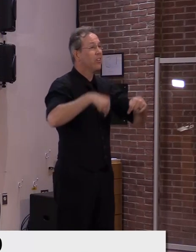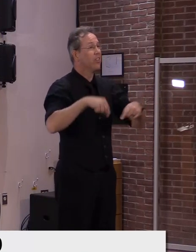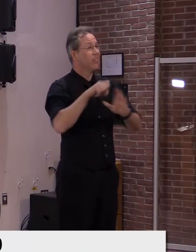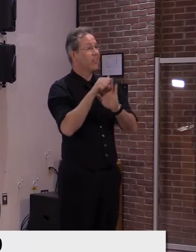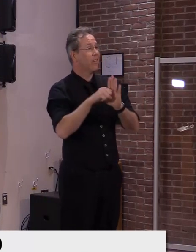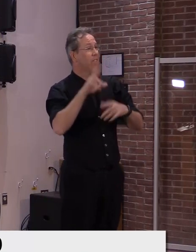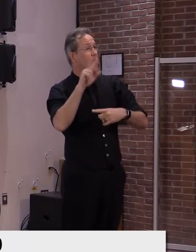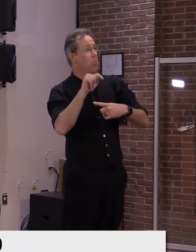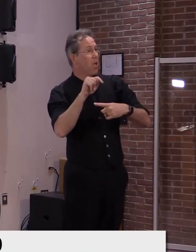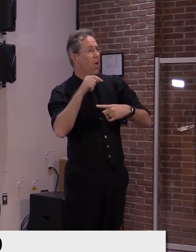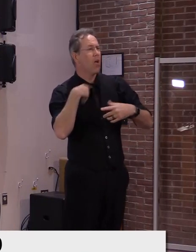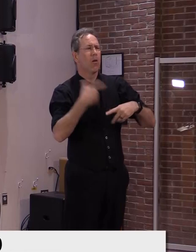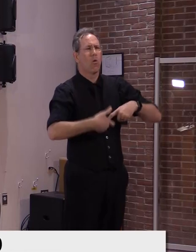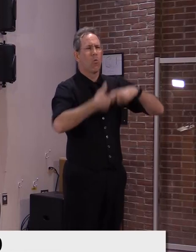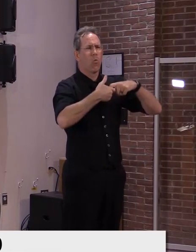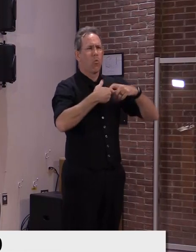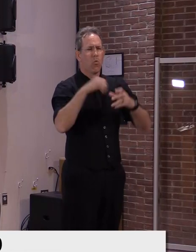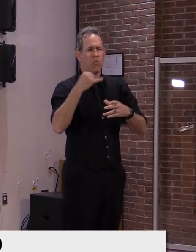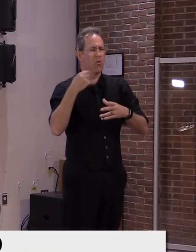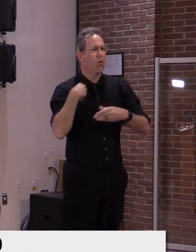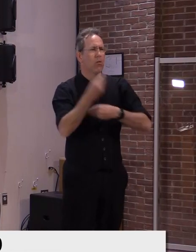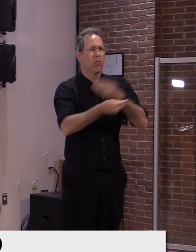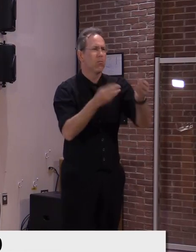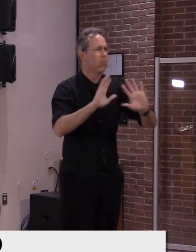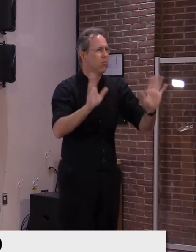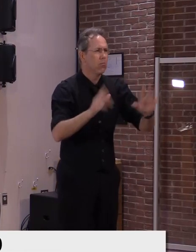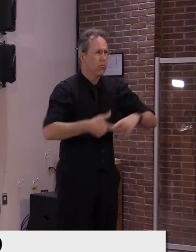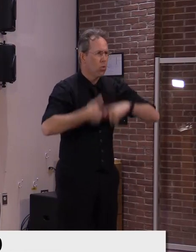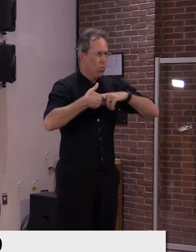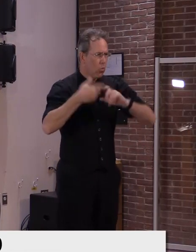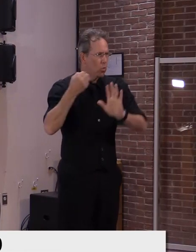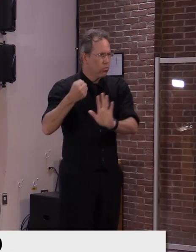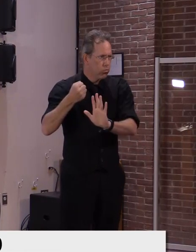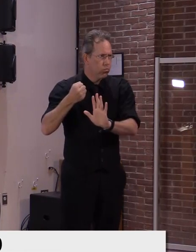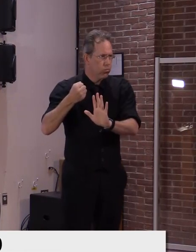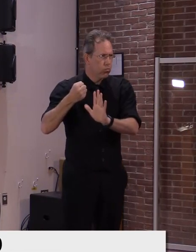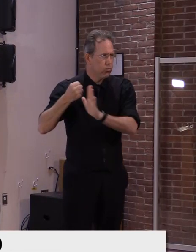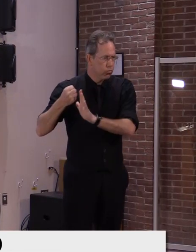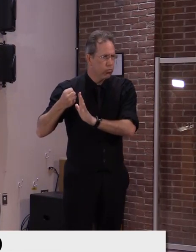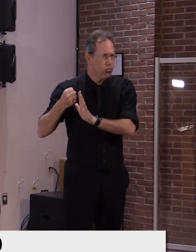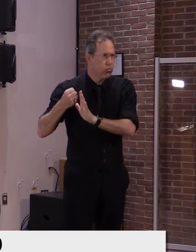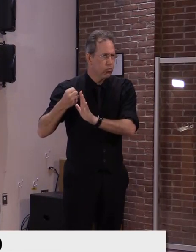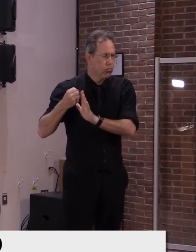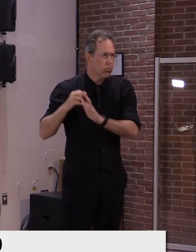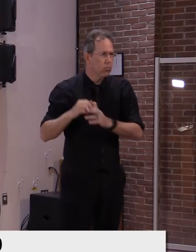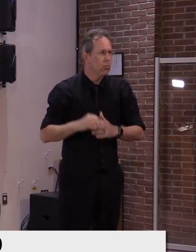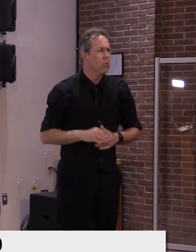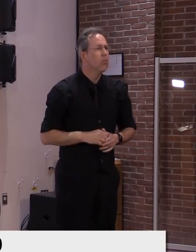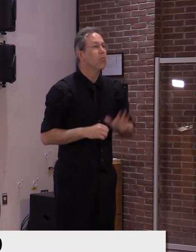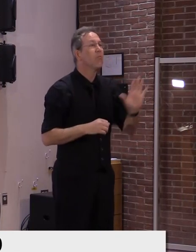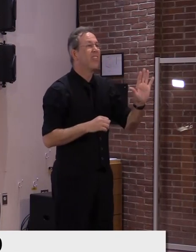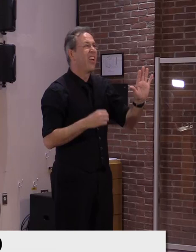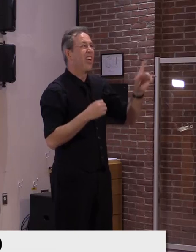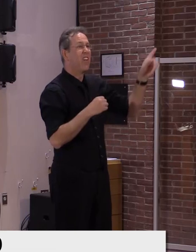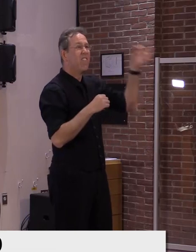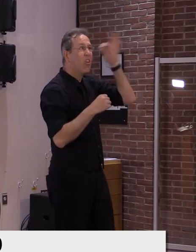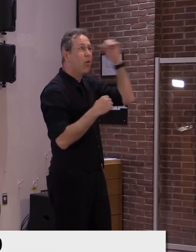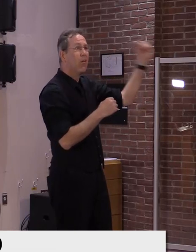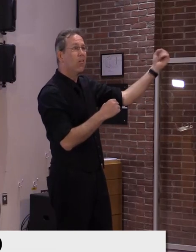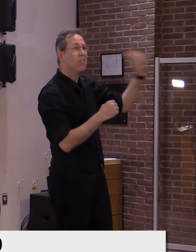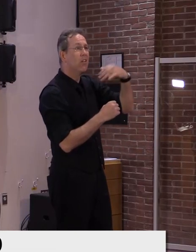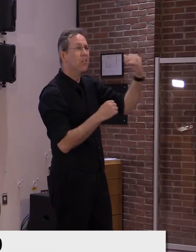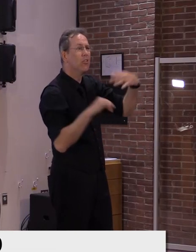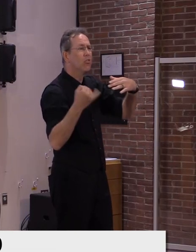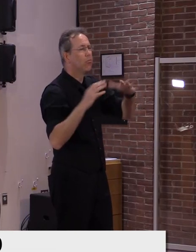of the week until Friday. This gives the federal government time to carry out the review of these 6 cases and